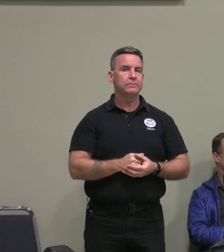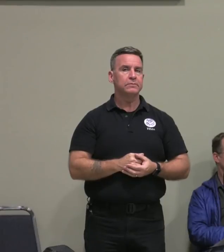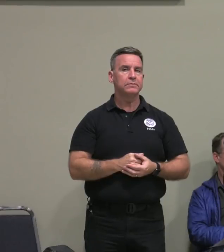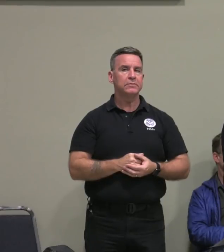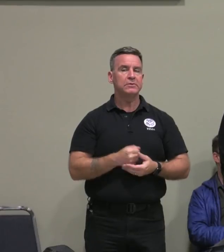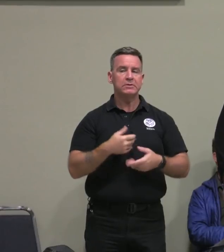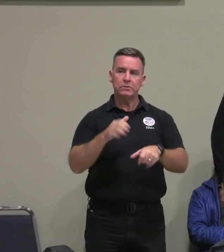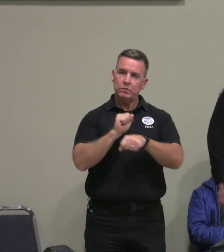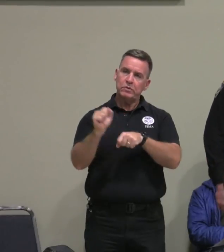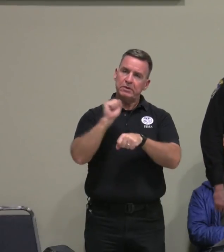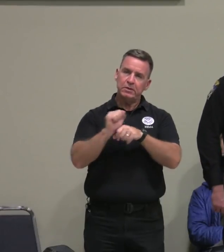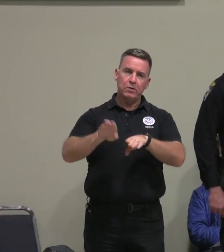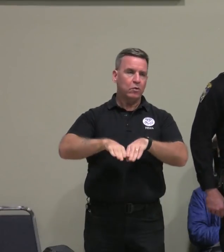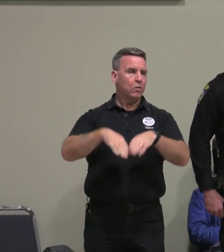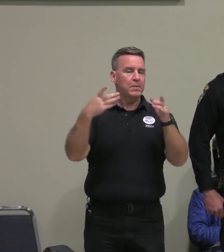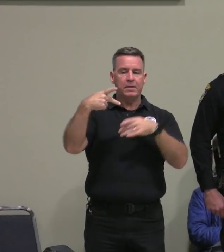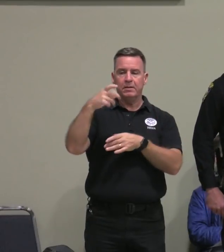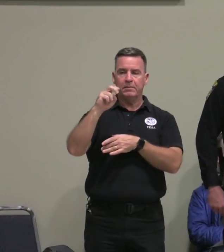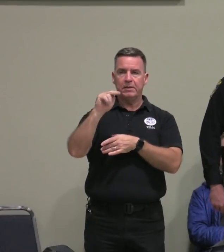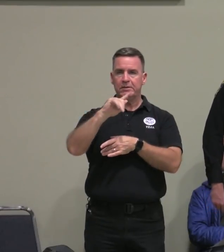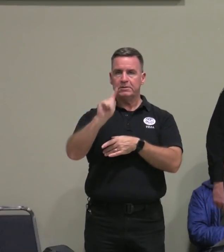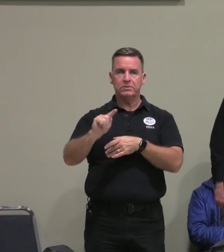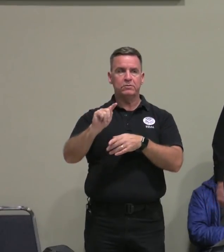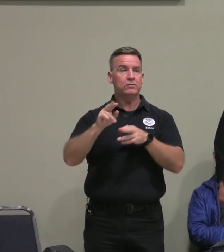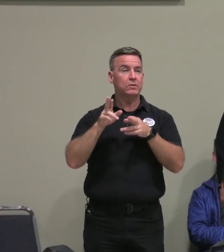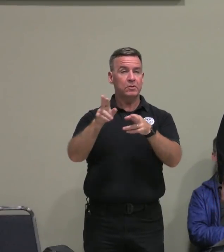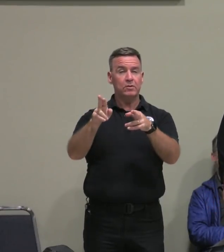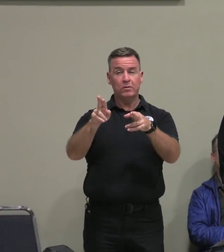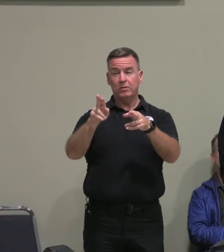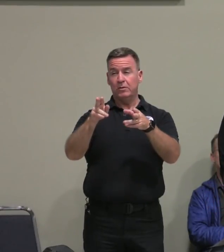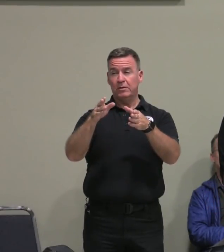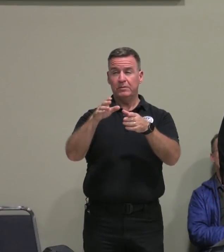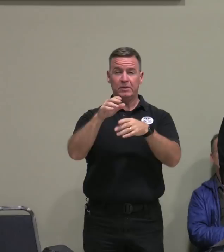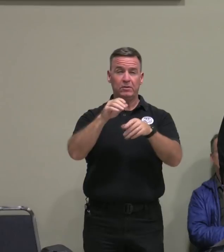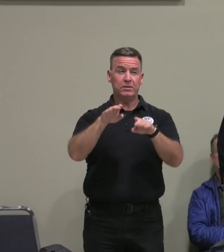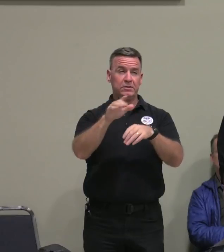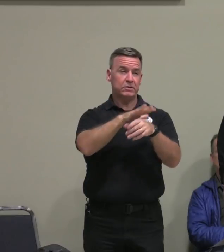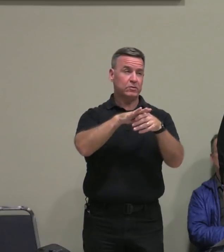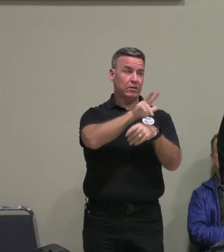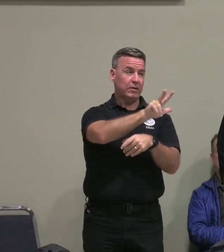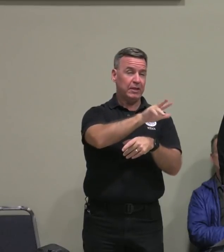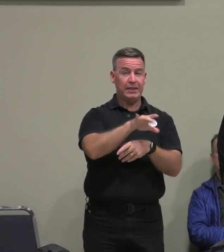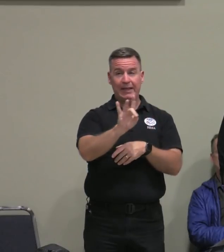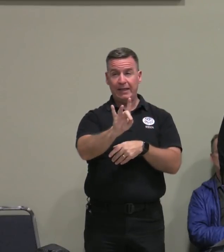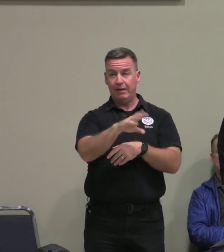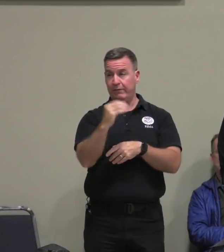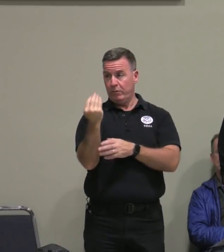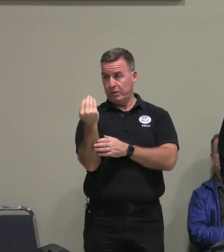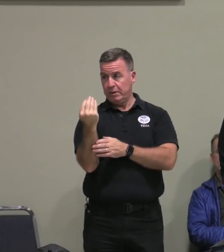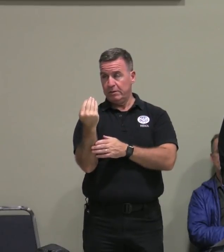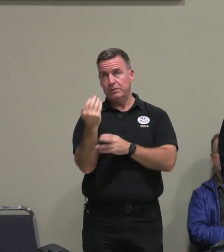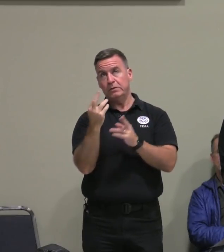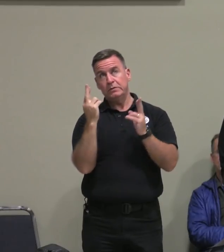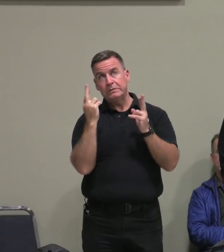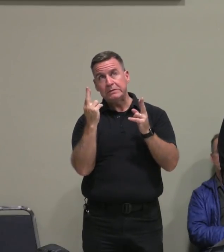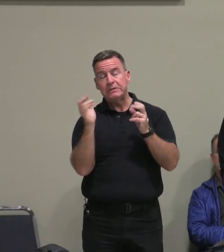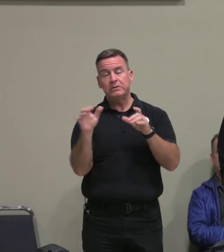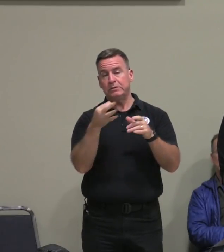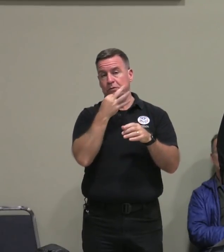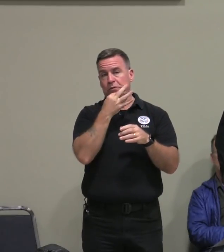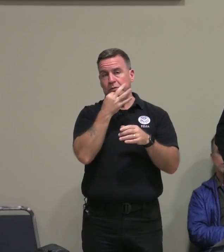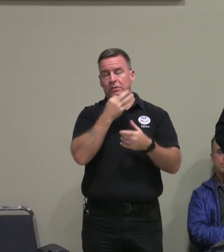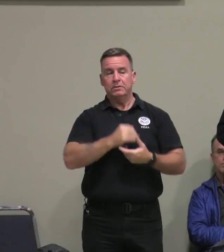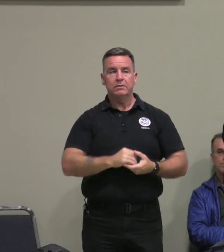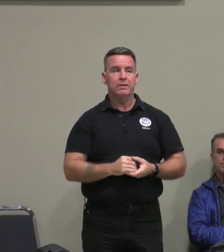diligently to open the Pence Road corridor which will be zones 3, 8, and 14. And we hope to be able to do that in the very near future.